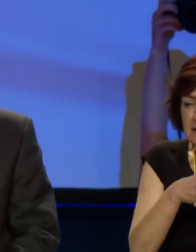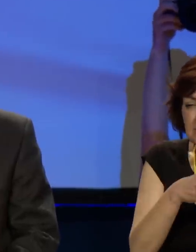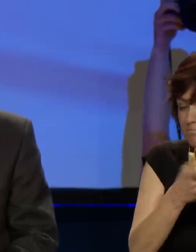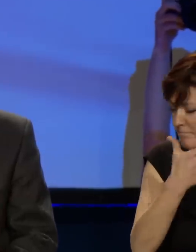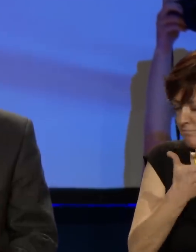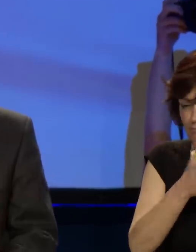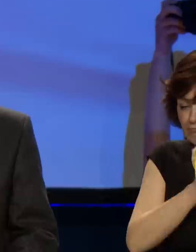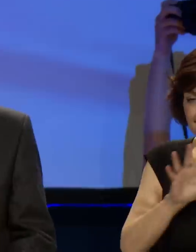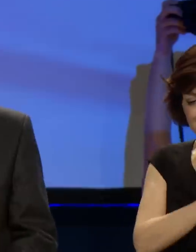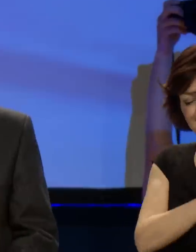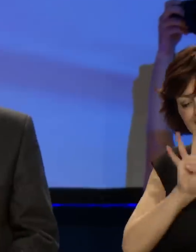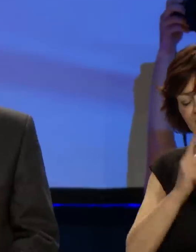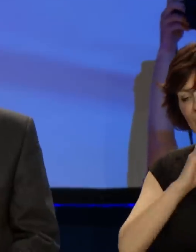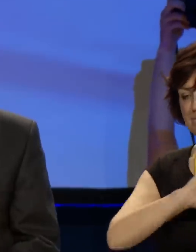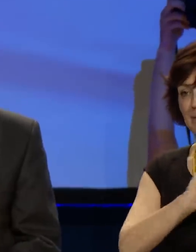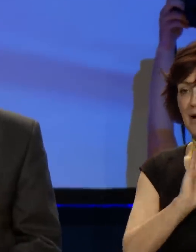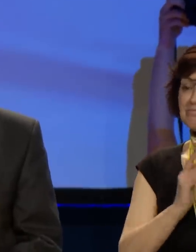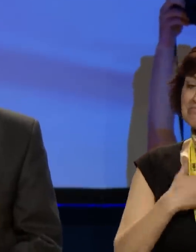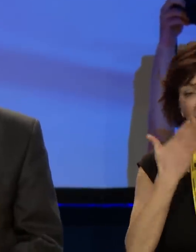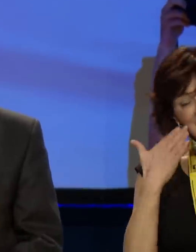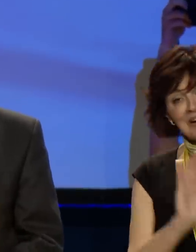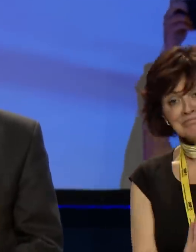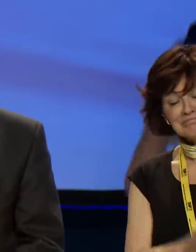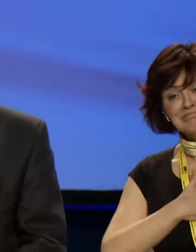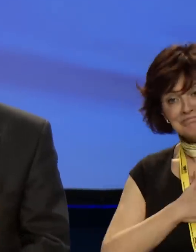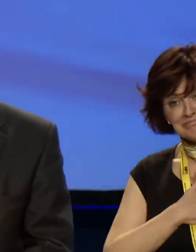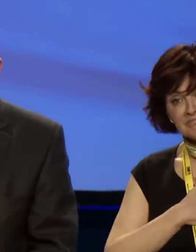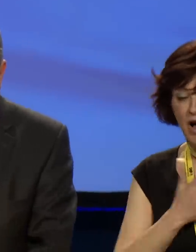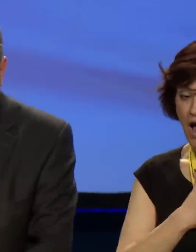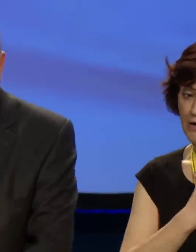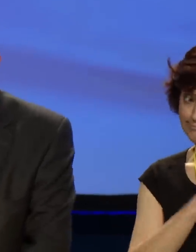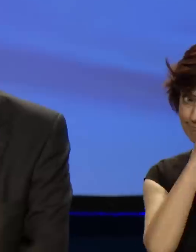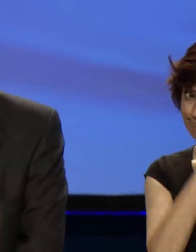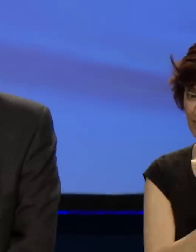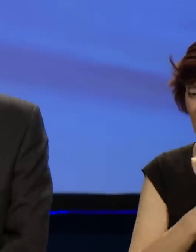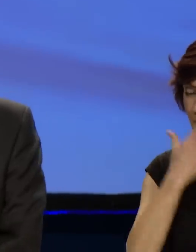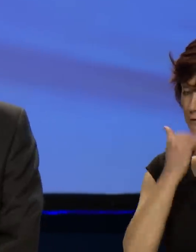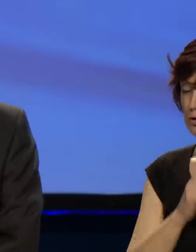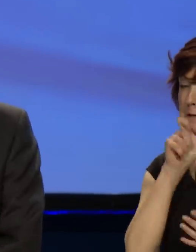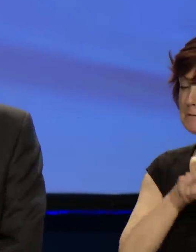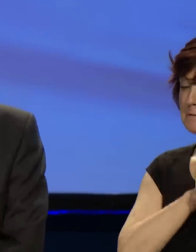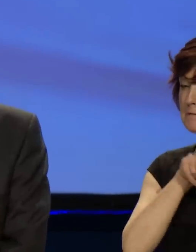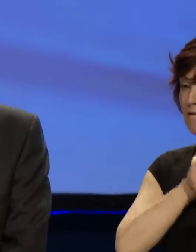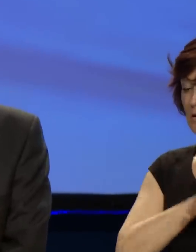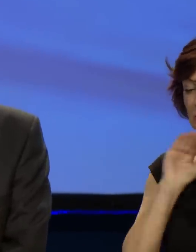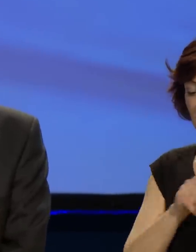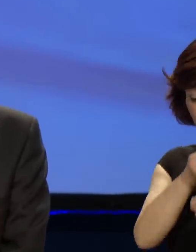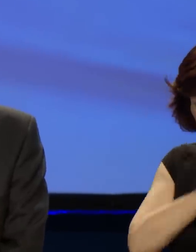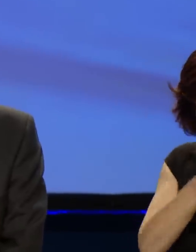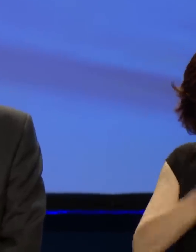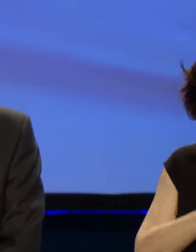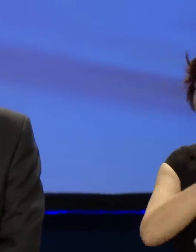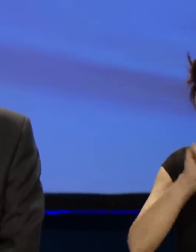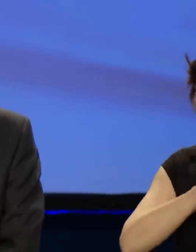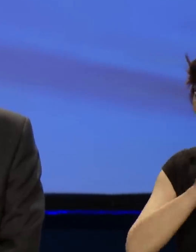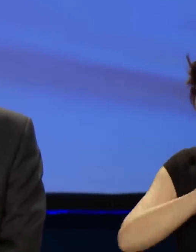the entrance to say goodbye. It's a nice touch. I warn them that I have checked the civil service manual and there's no overtime whatsoever for